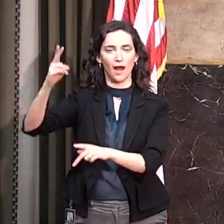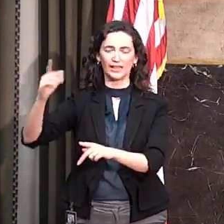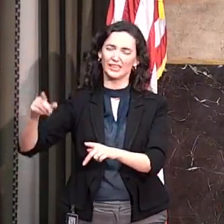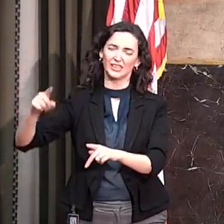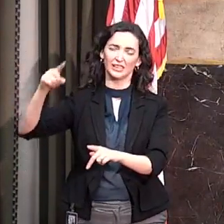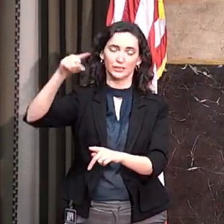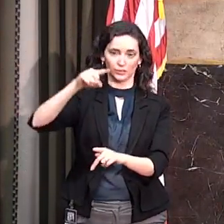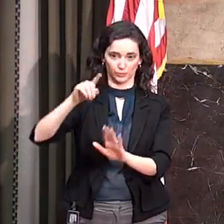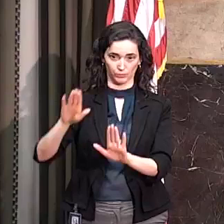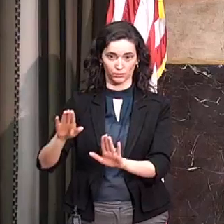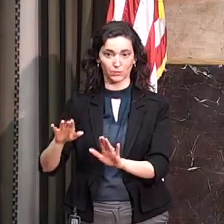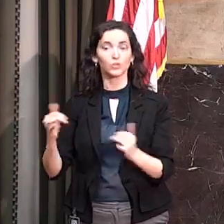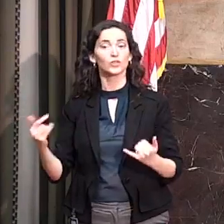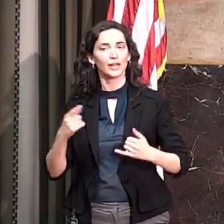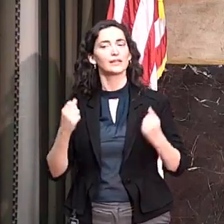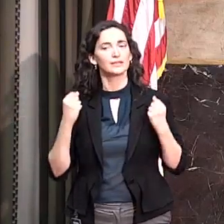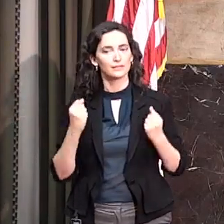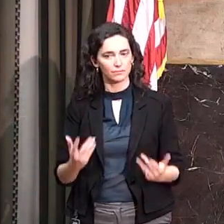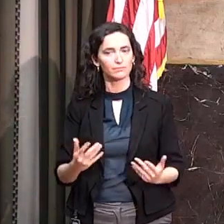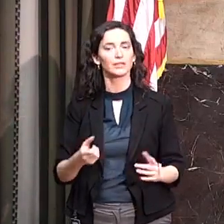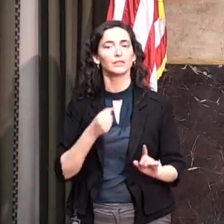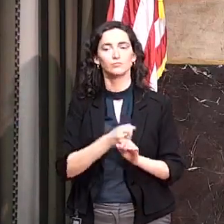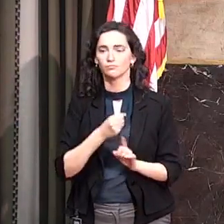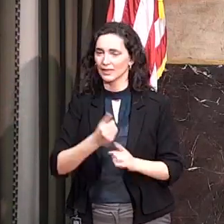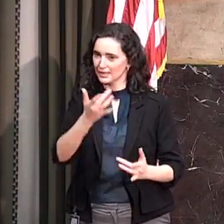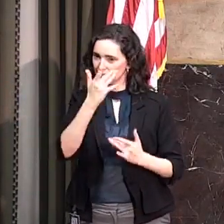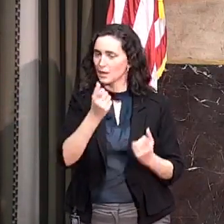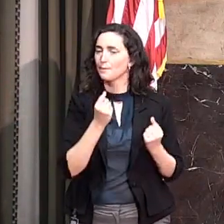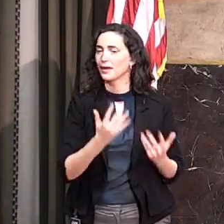Today, we are still reporting a lot of cases.